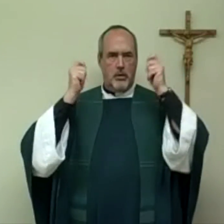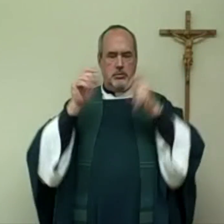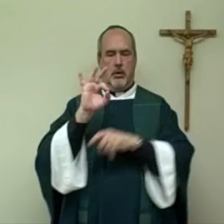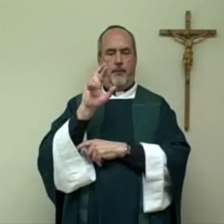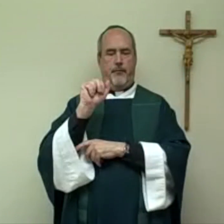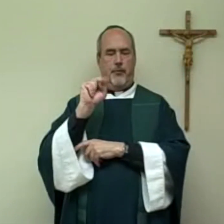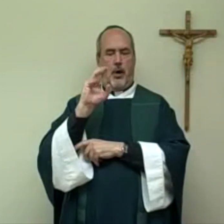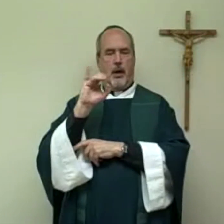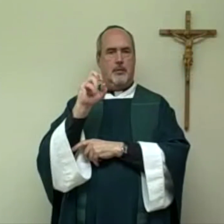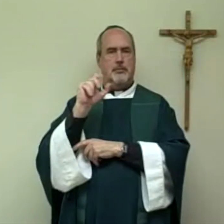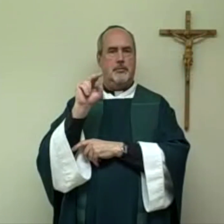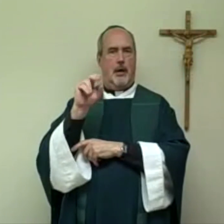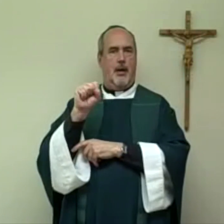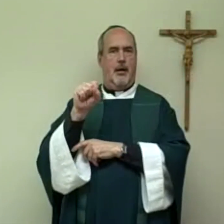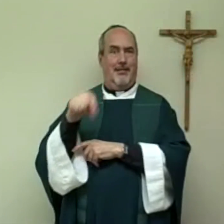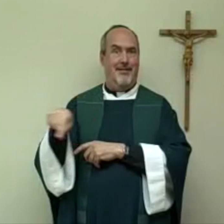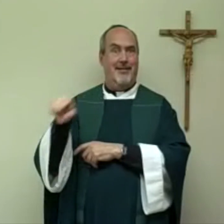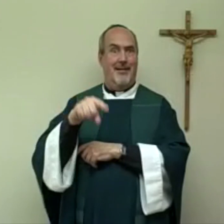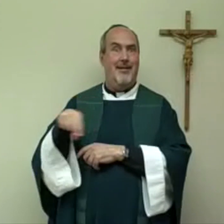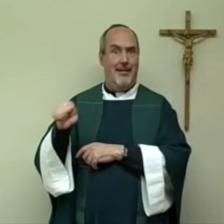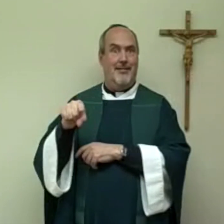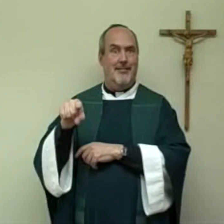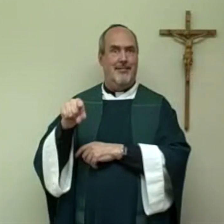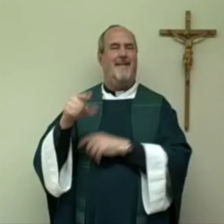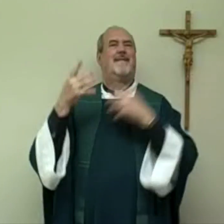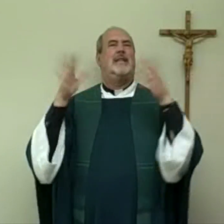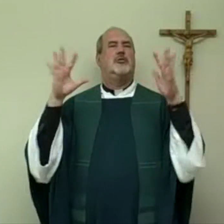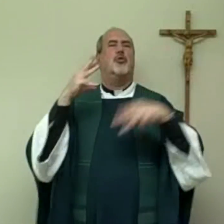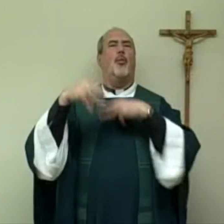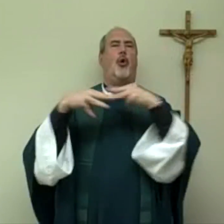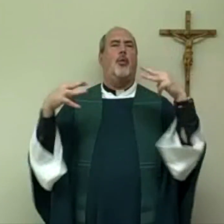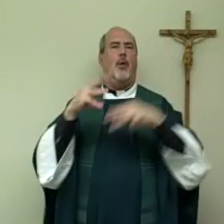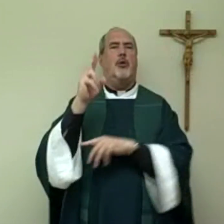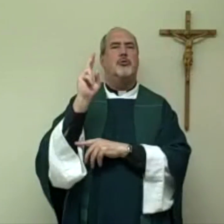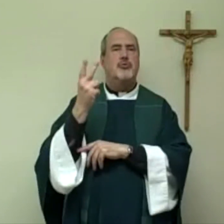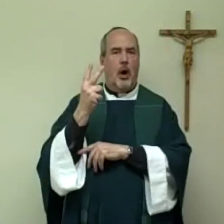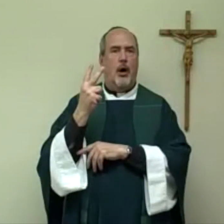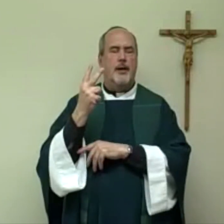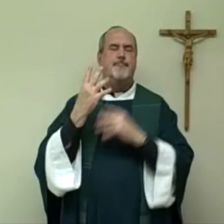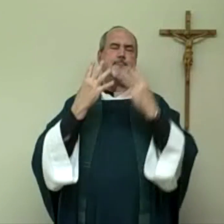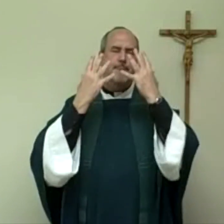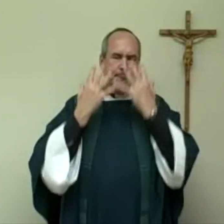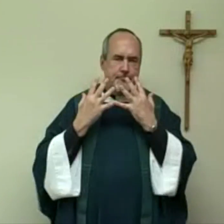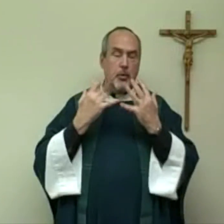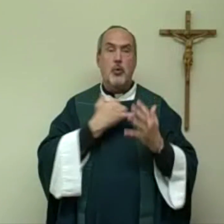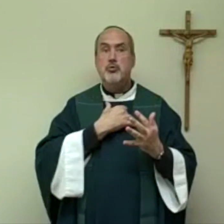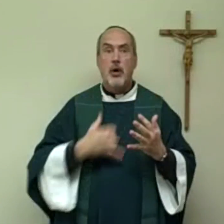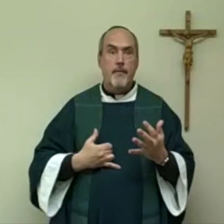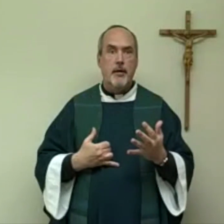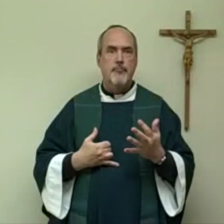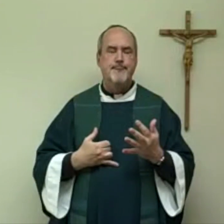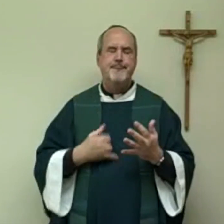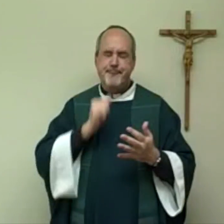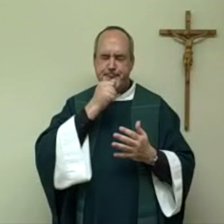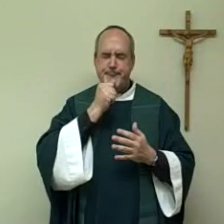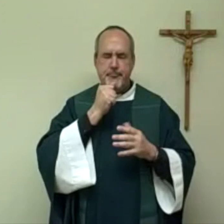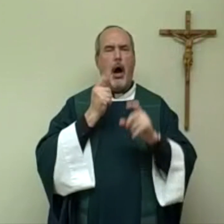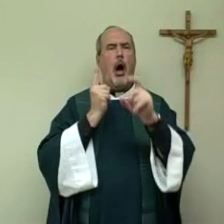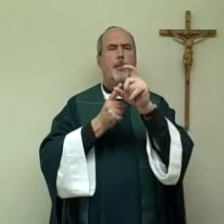there was a group of Franciscans, and this was right after World War II. And it was